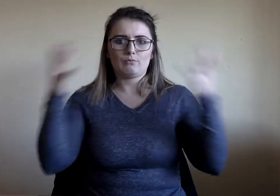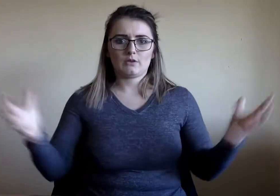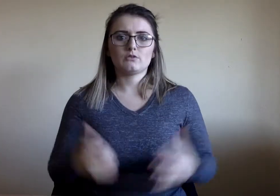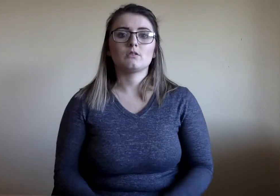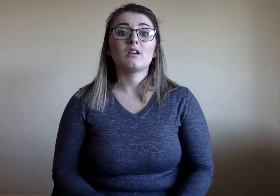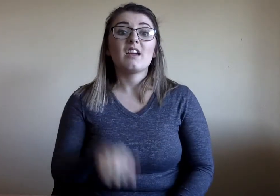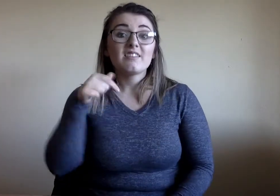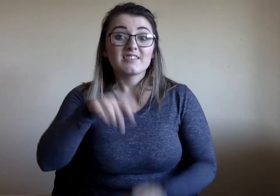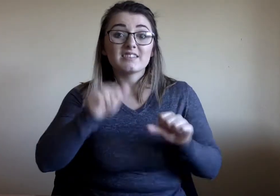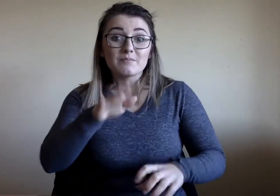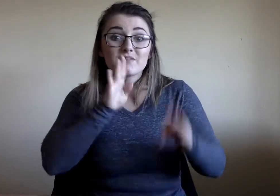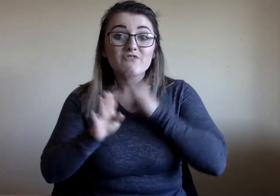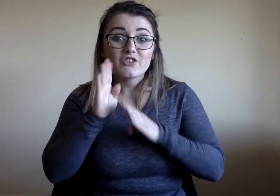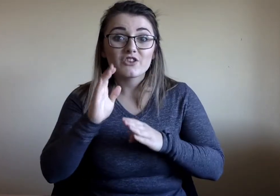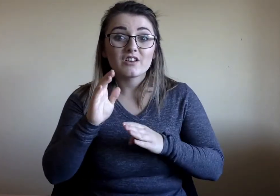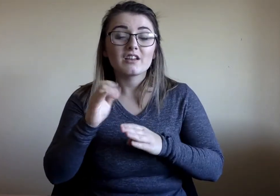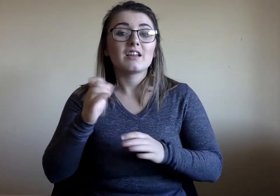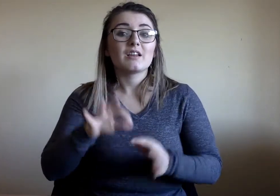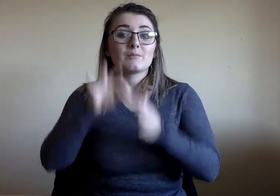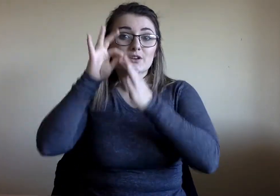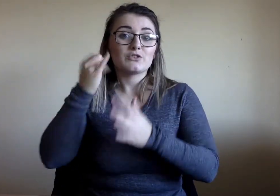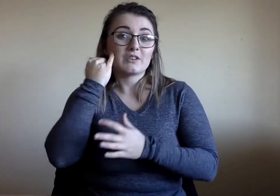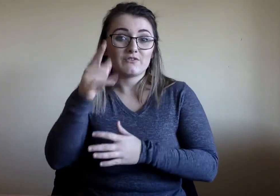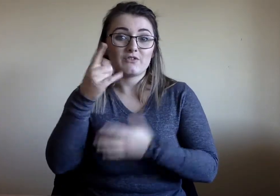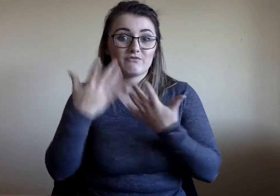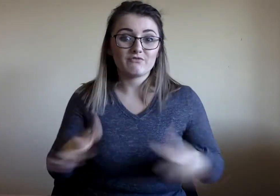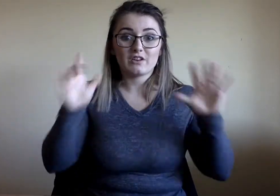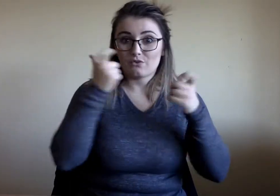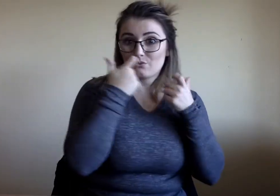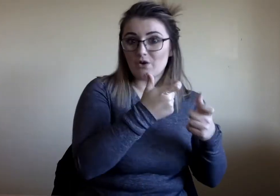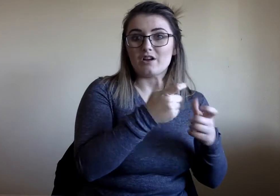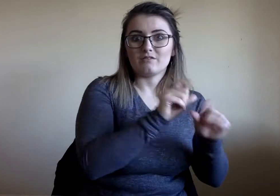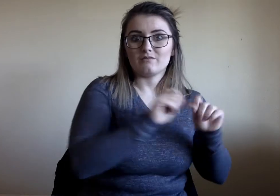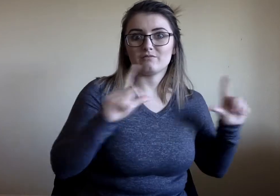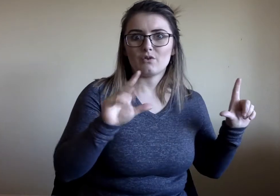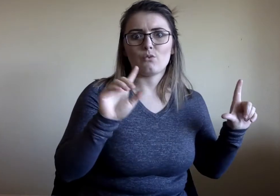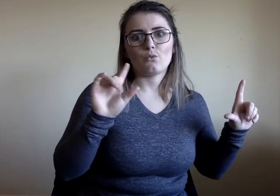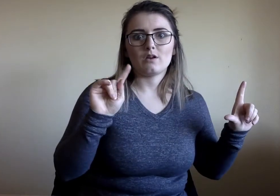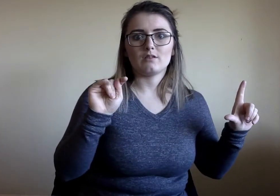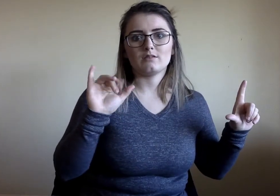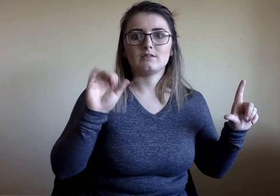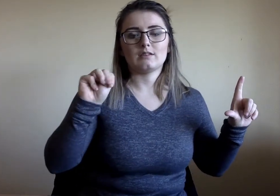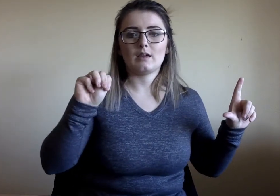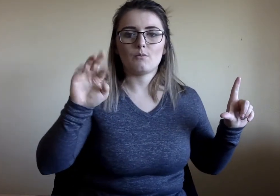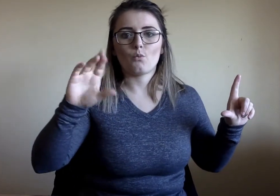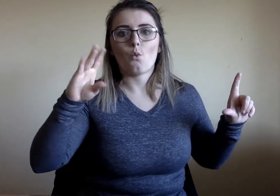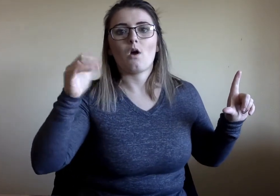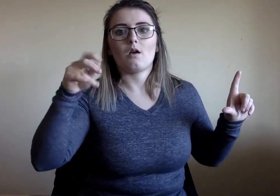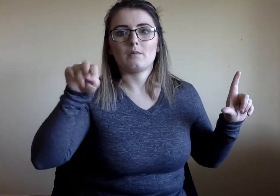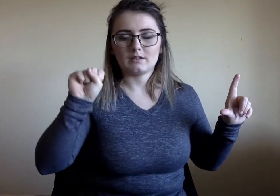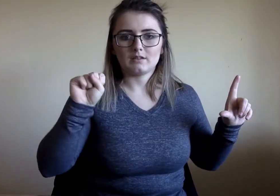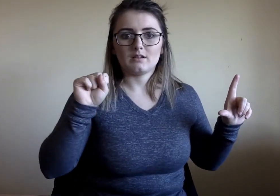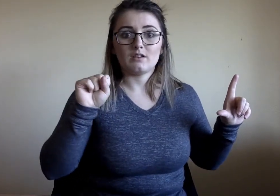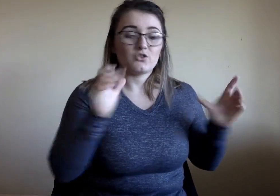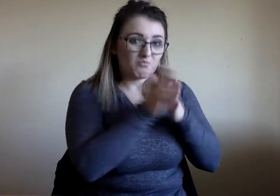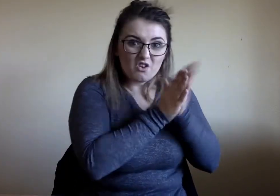especially if you just finished watching I'm Not Your Guru with Tony Robbins. You're motivated, you're fired up, you want to change every aspect of your life.